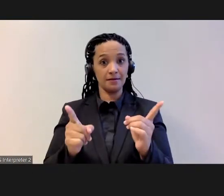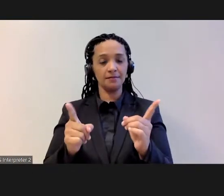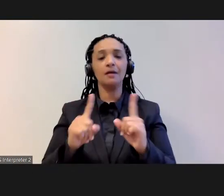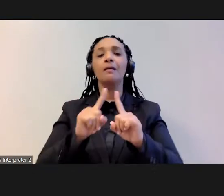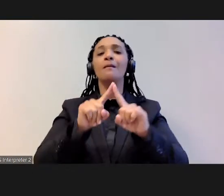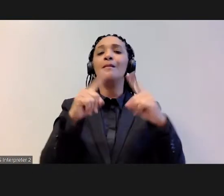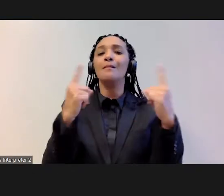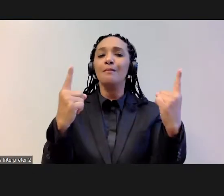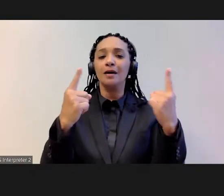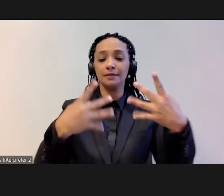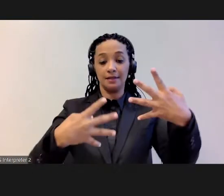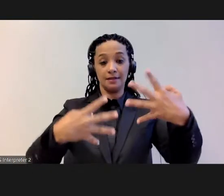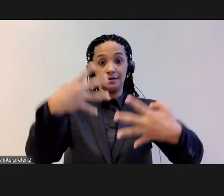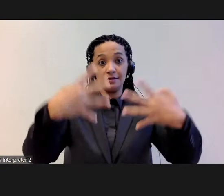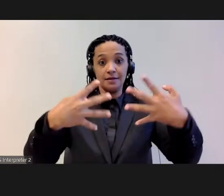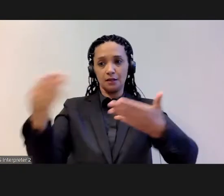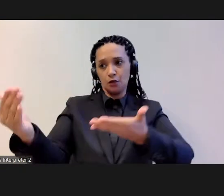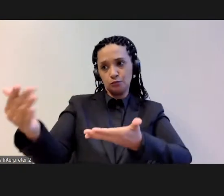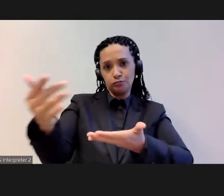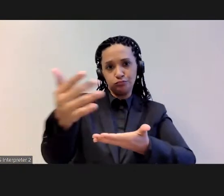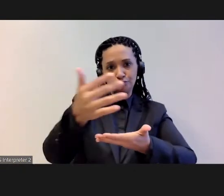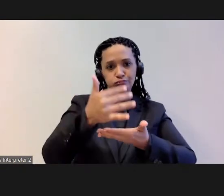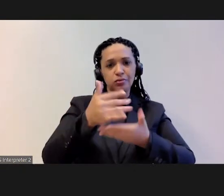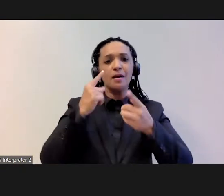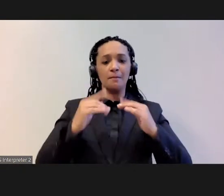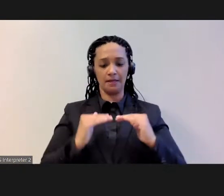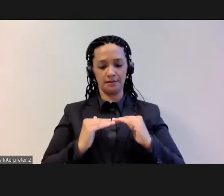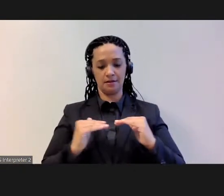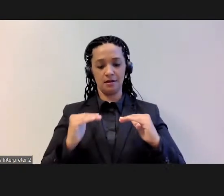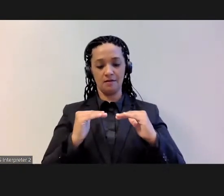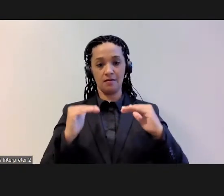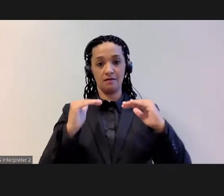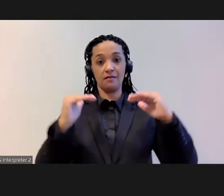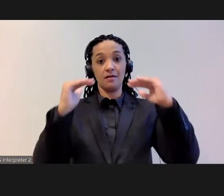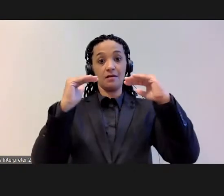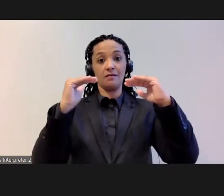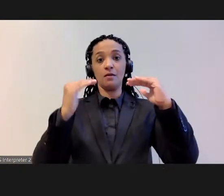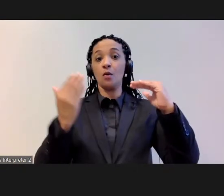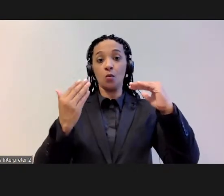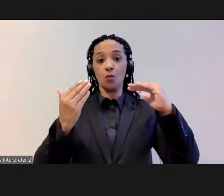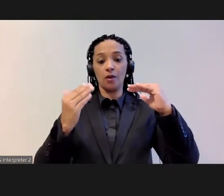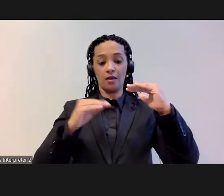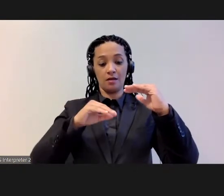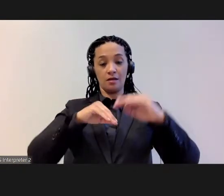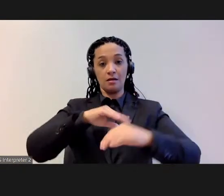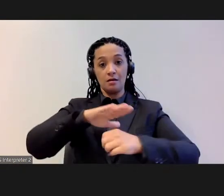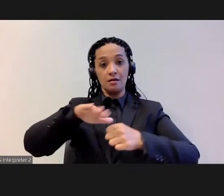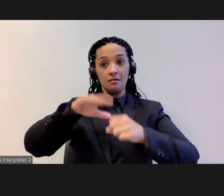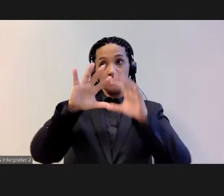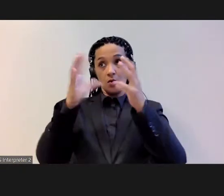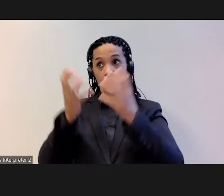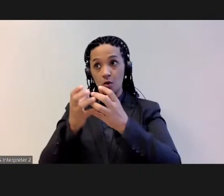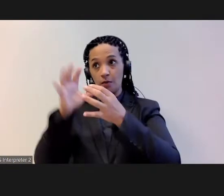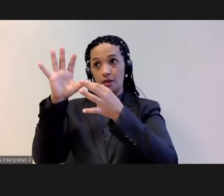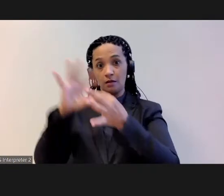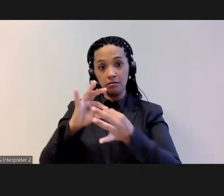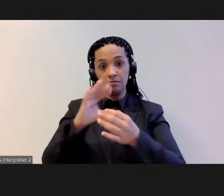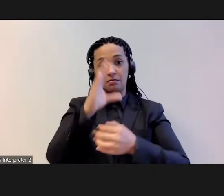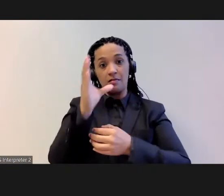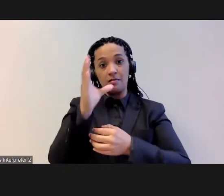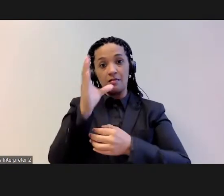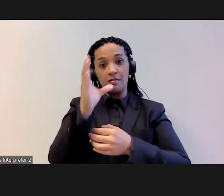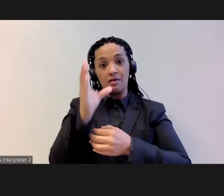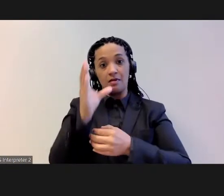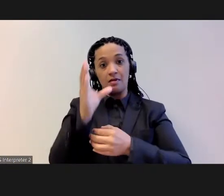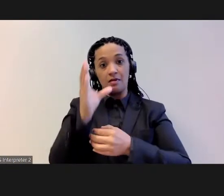needs are at different levels, at the national level, subnational level, at